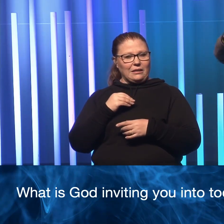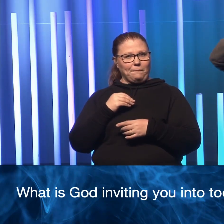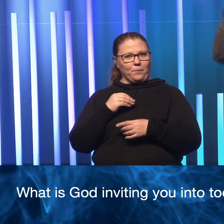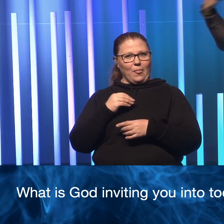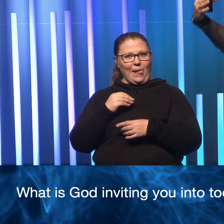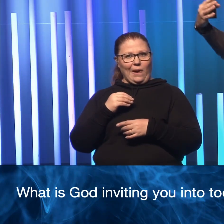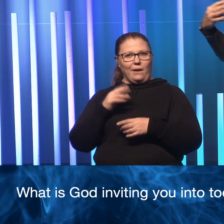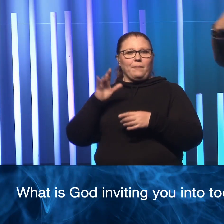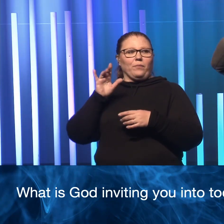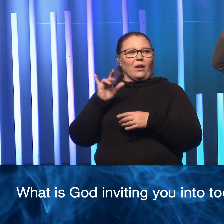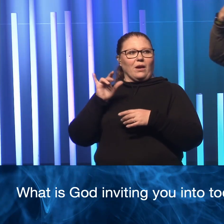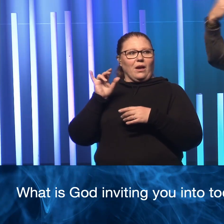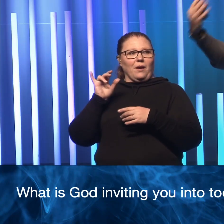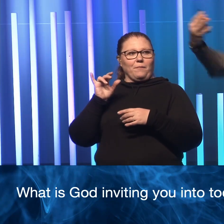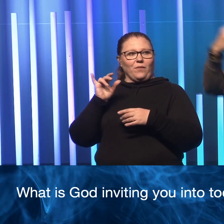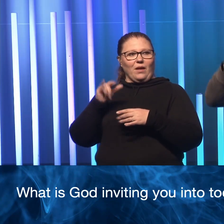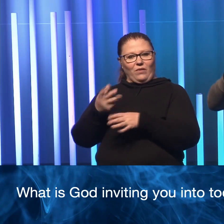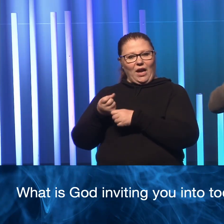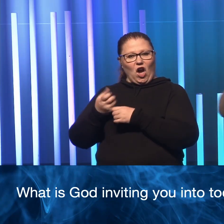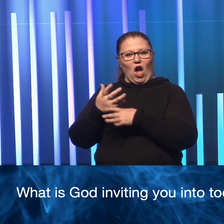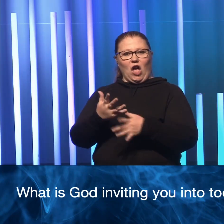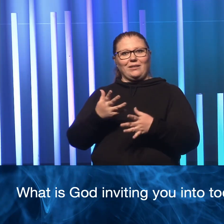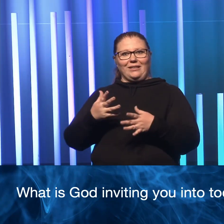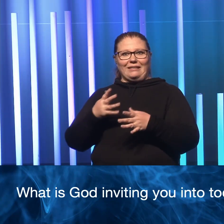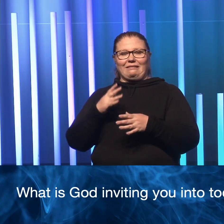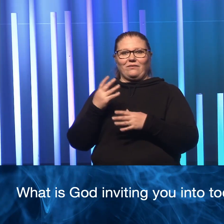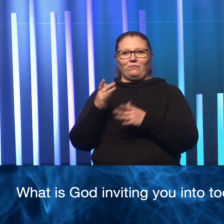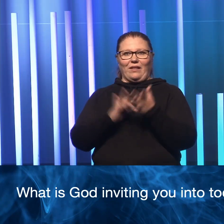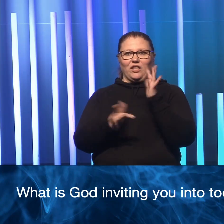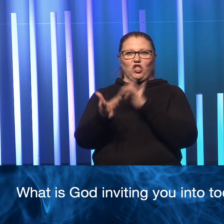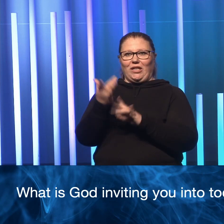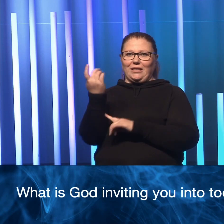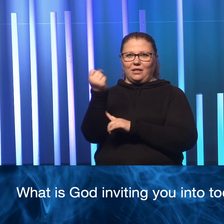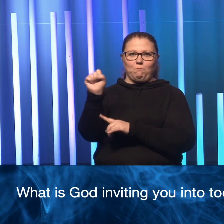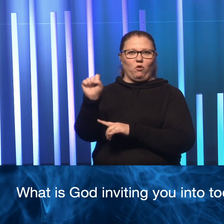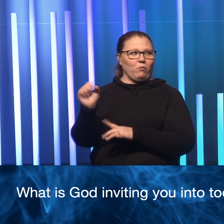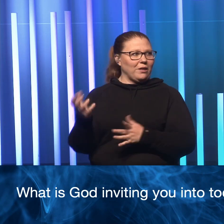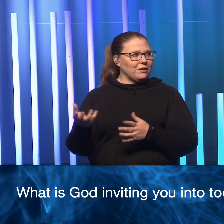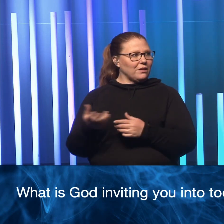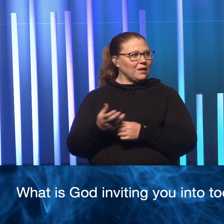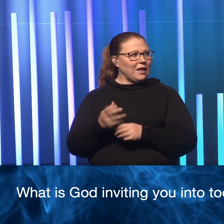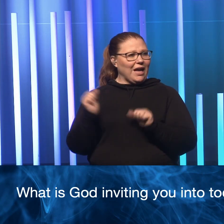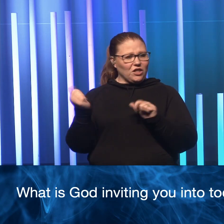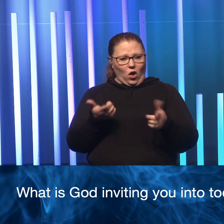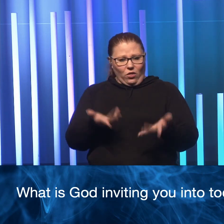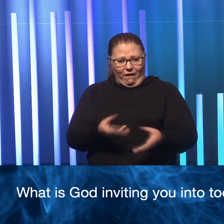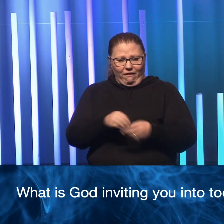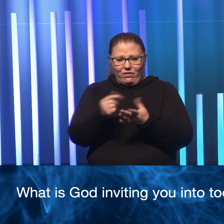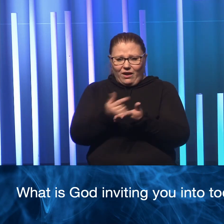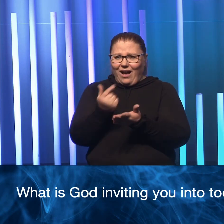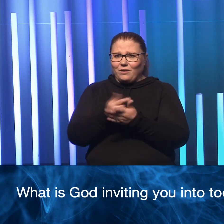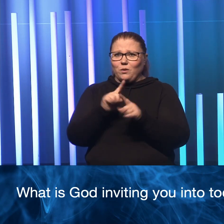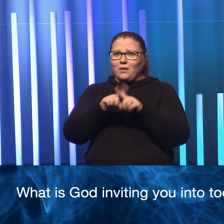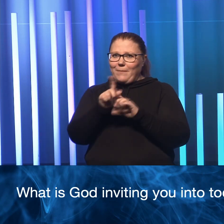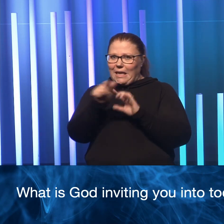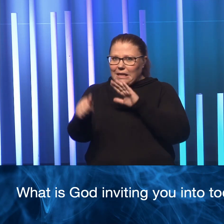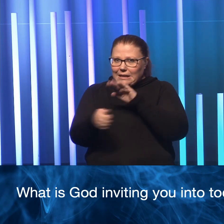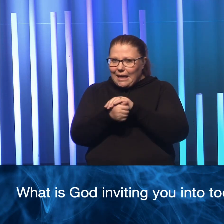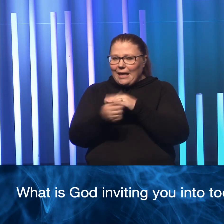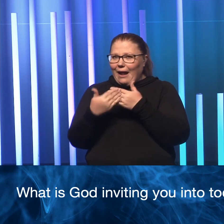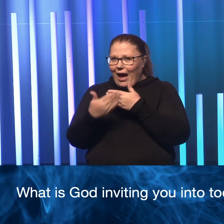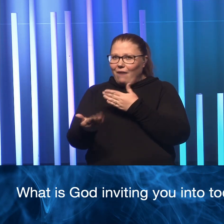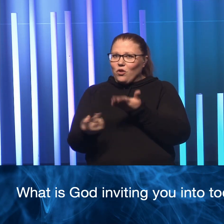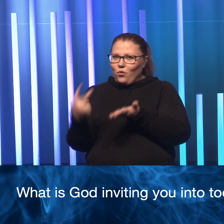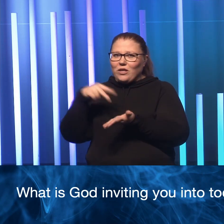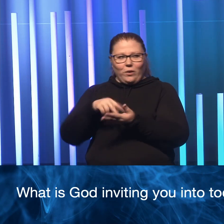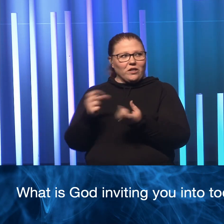evolution of the Jesus movement and the way of thinking about Jesus. It's all still there in the Gospels, but it's just hidden. It's hidden post-resurrection in a